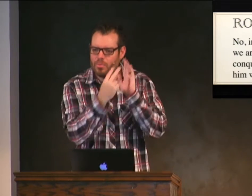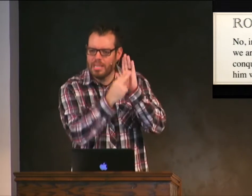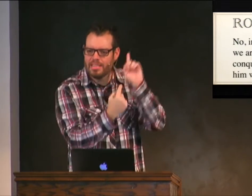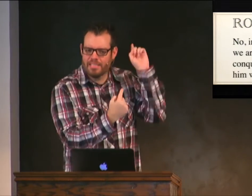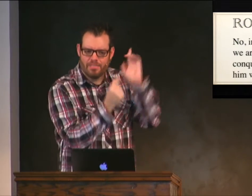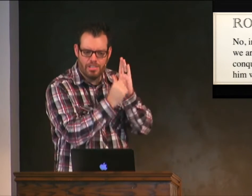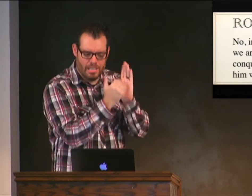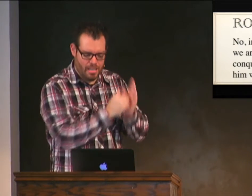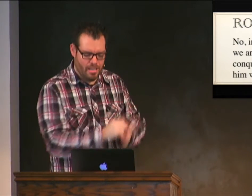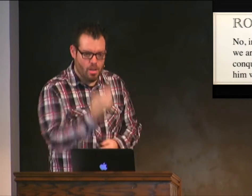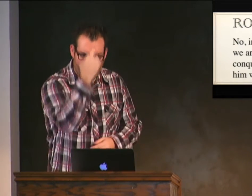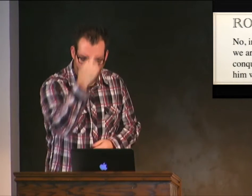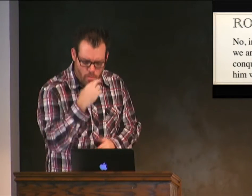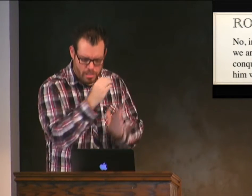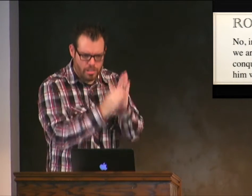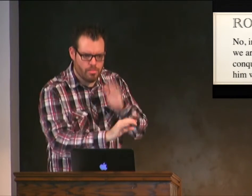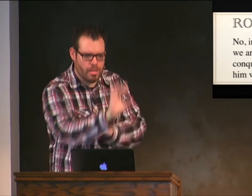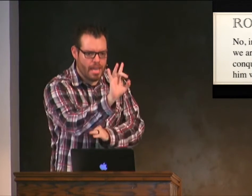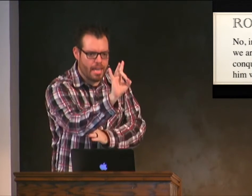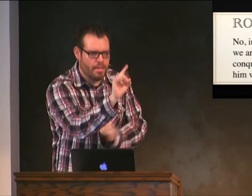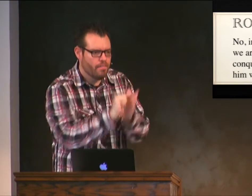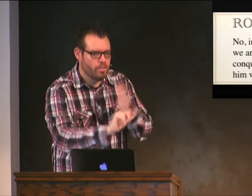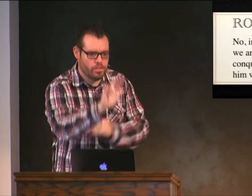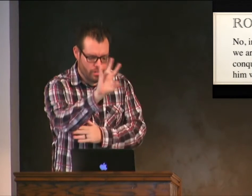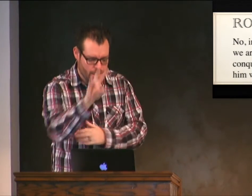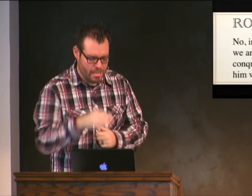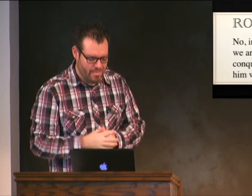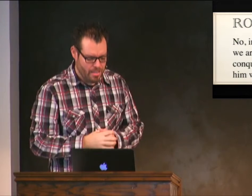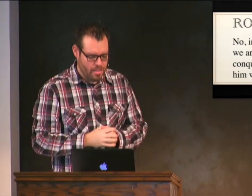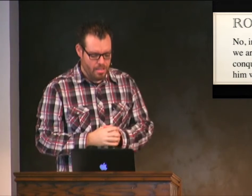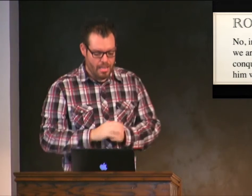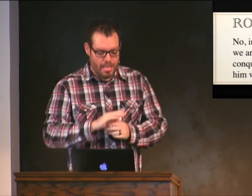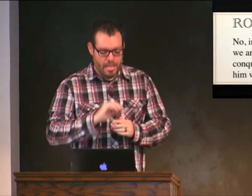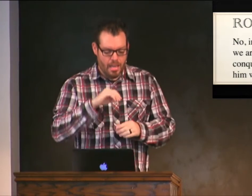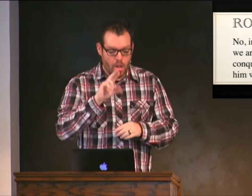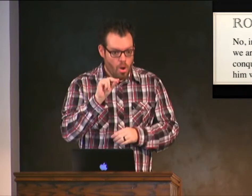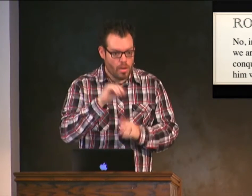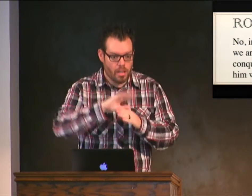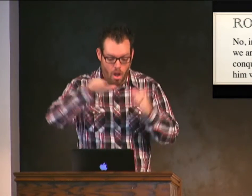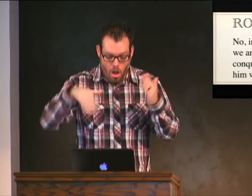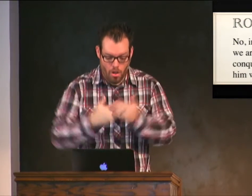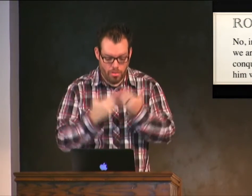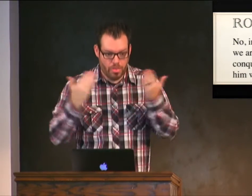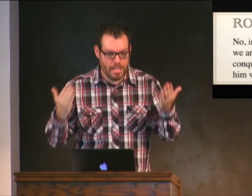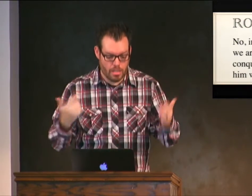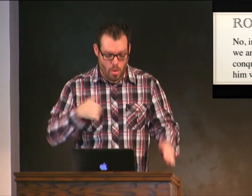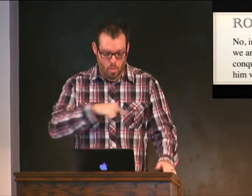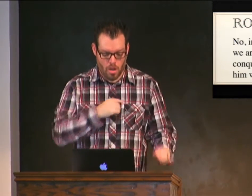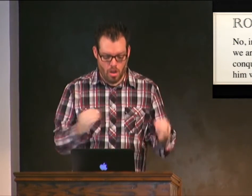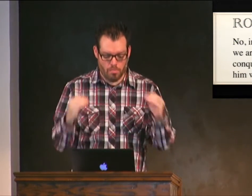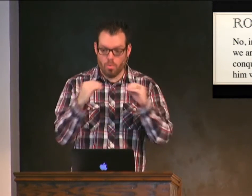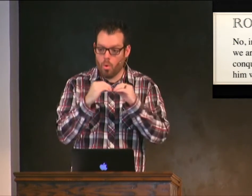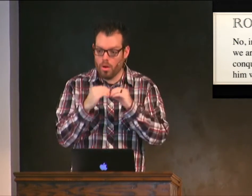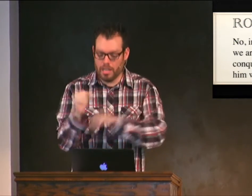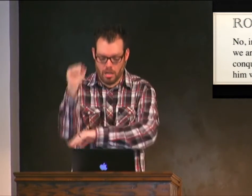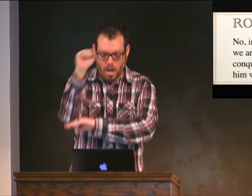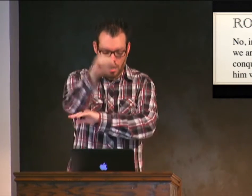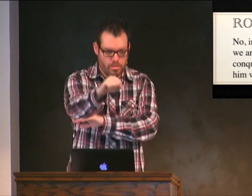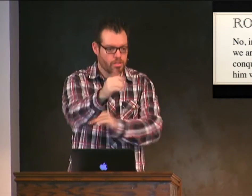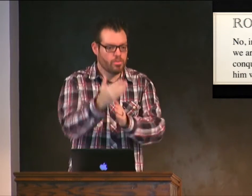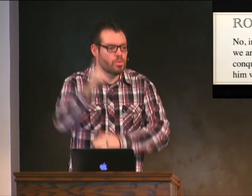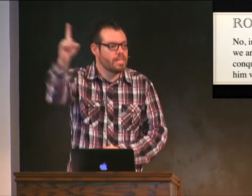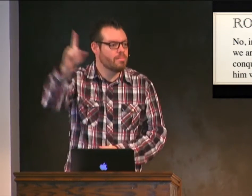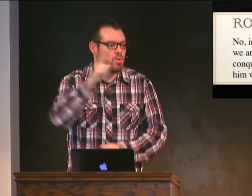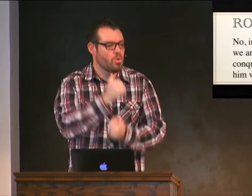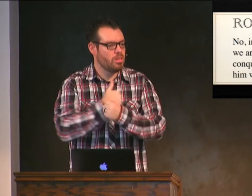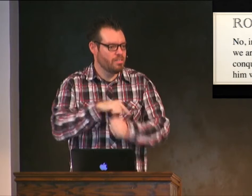Again, read this verse again. Romans chapter 8, verse 37. No, in all things we are more than